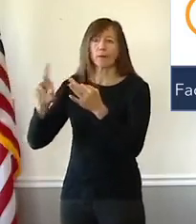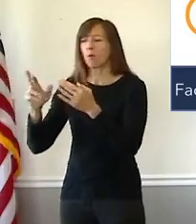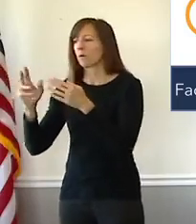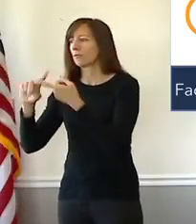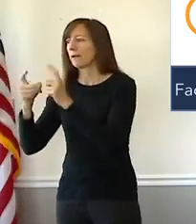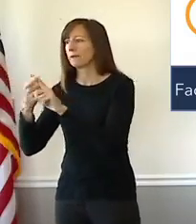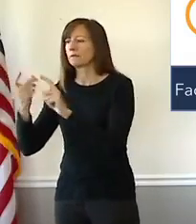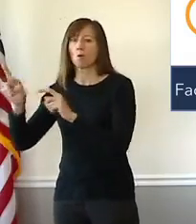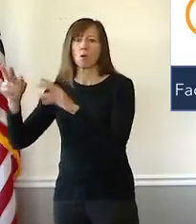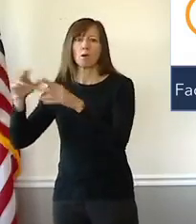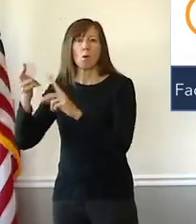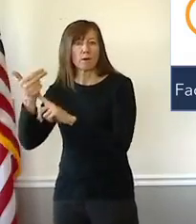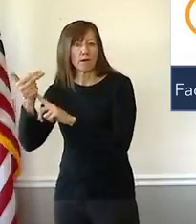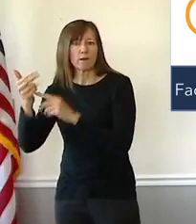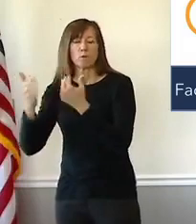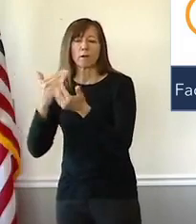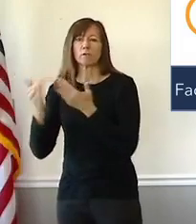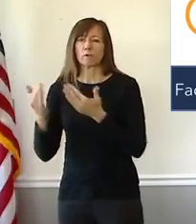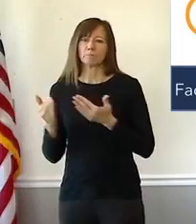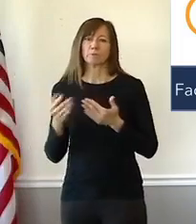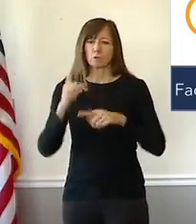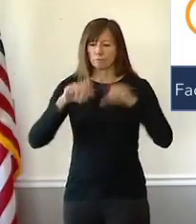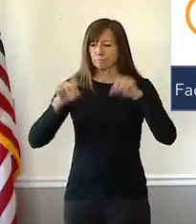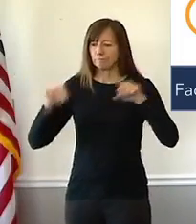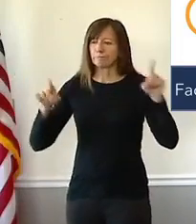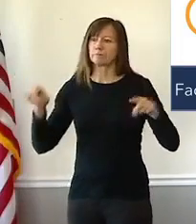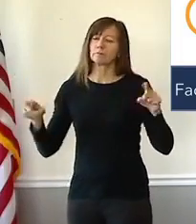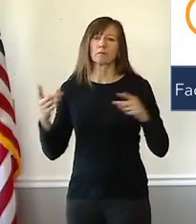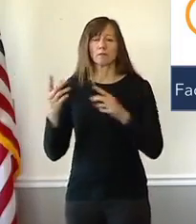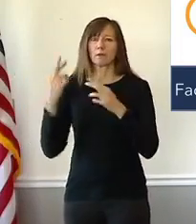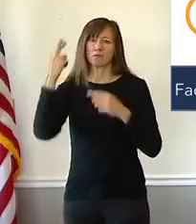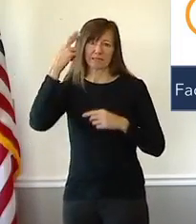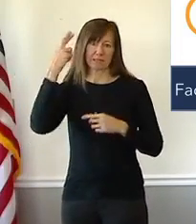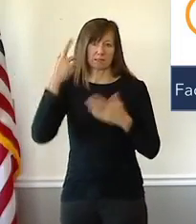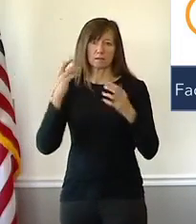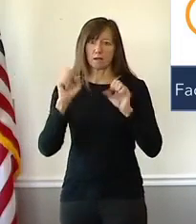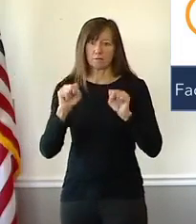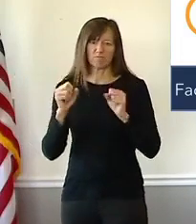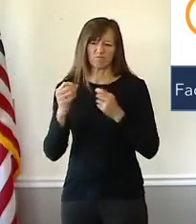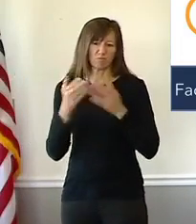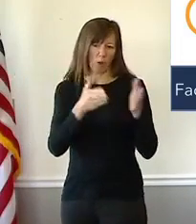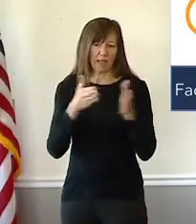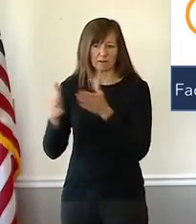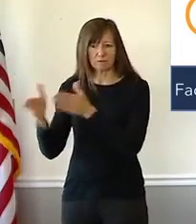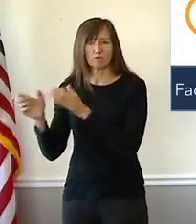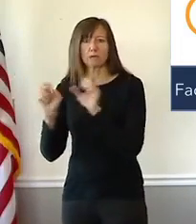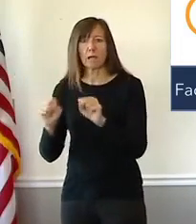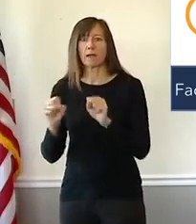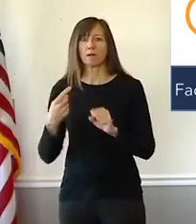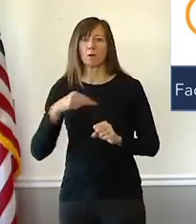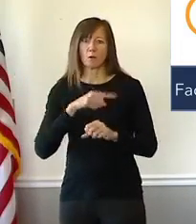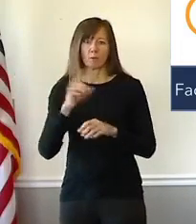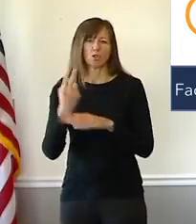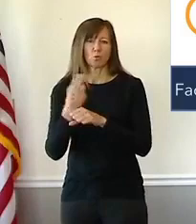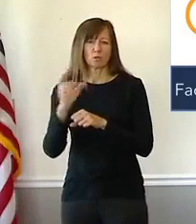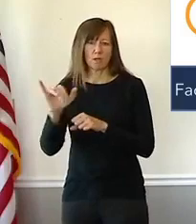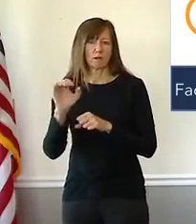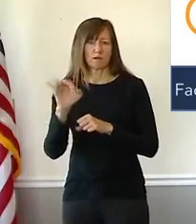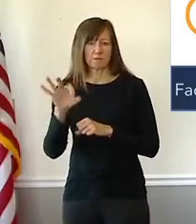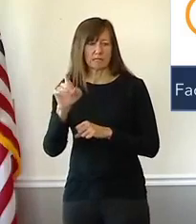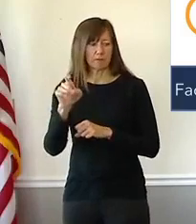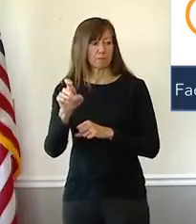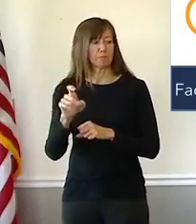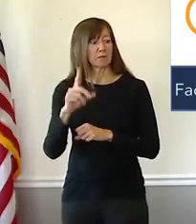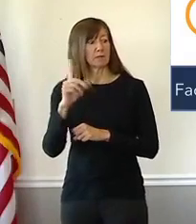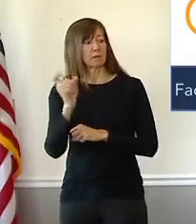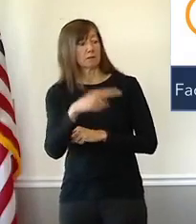have been taken into consideration, and we are actively using them as is necessary. Deborah, will poll sites be offering